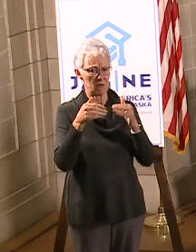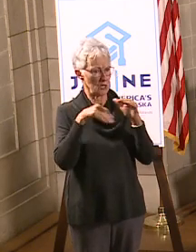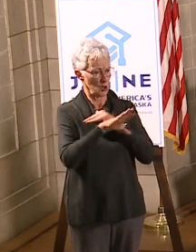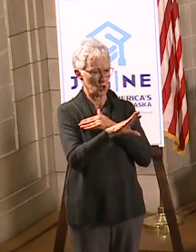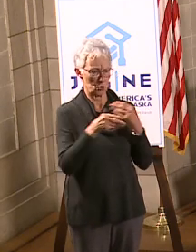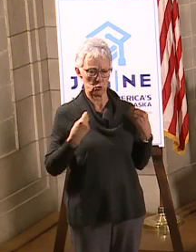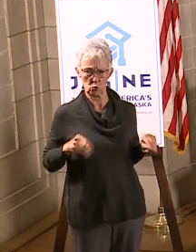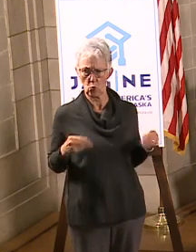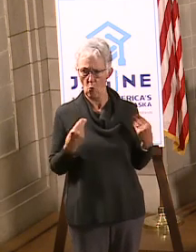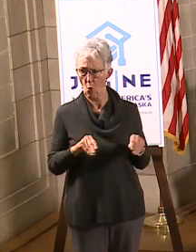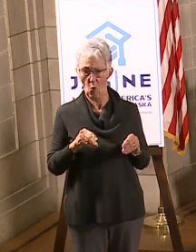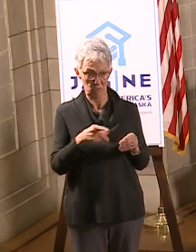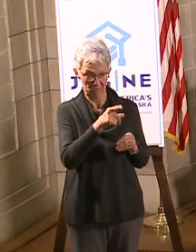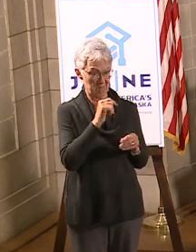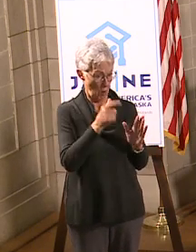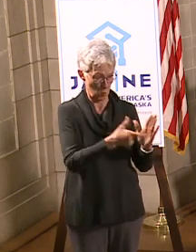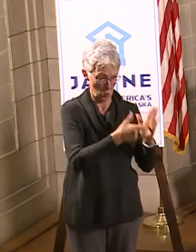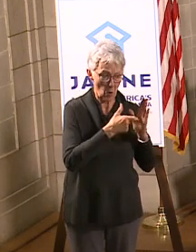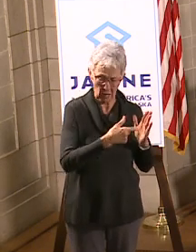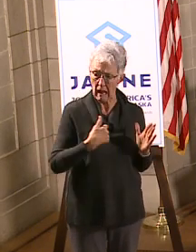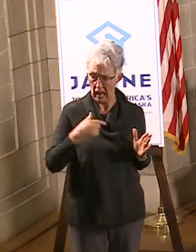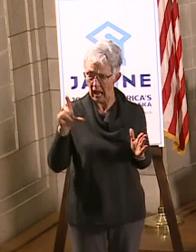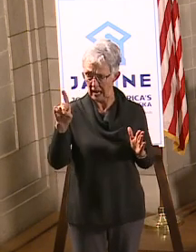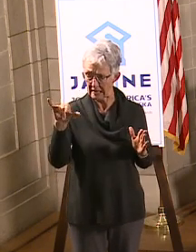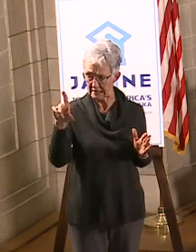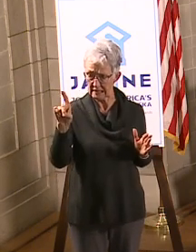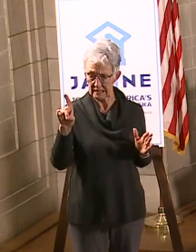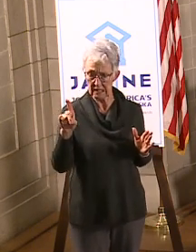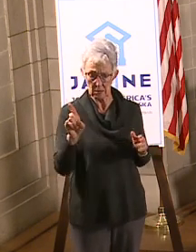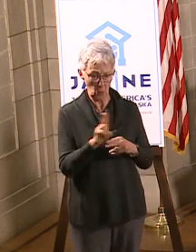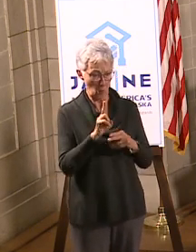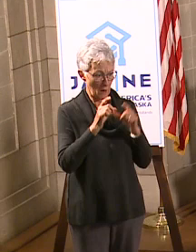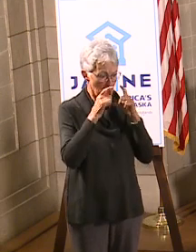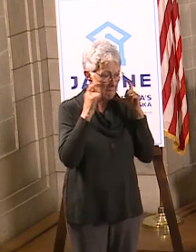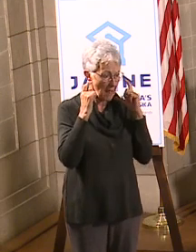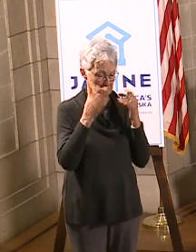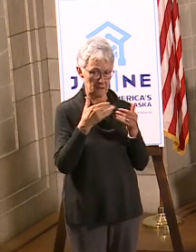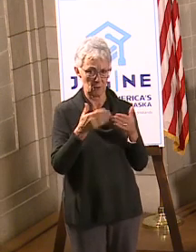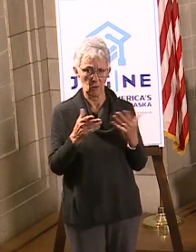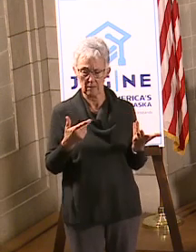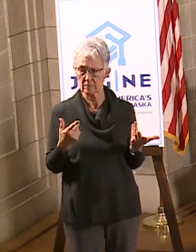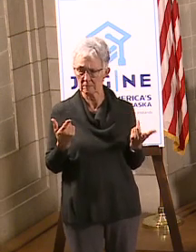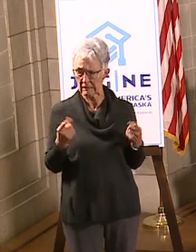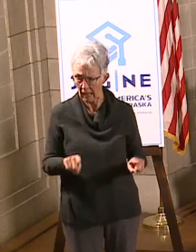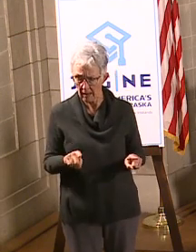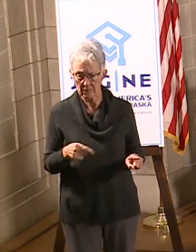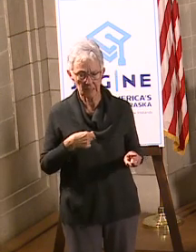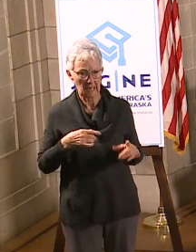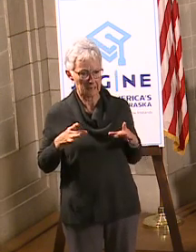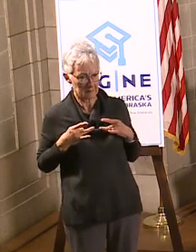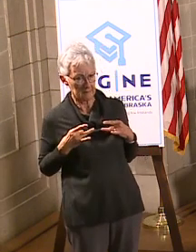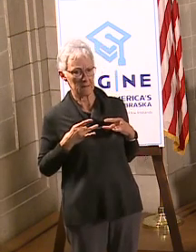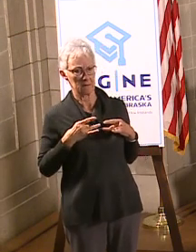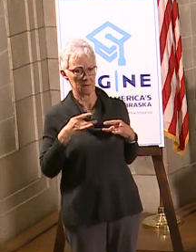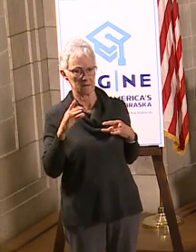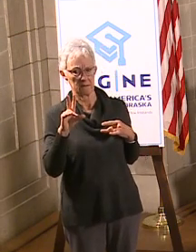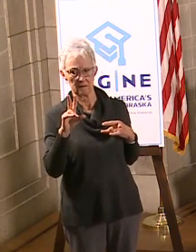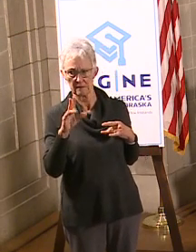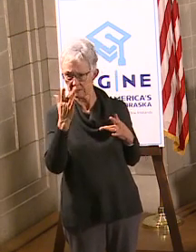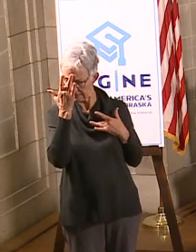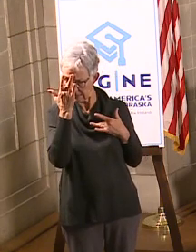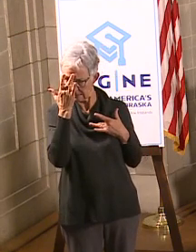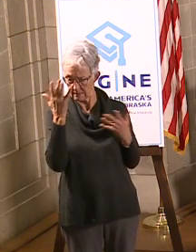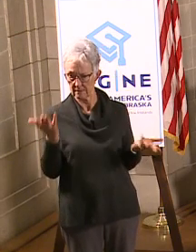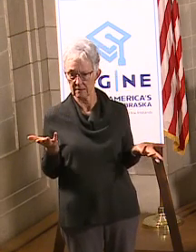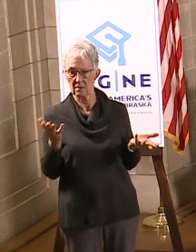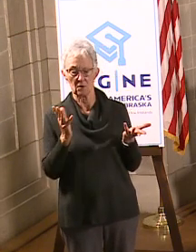where it wasn't mandated, and yet I still caught the virus. And so it is so important that we do what we